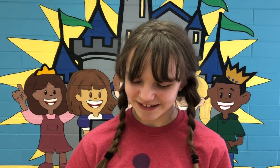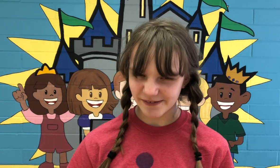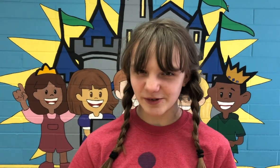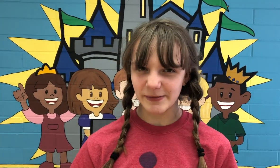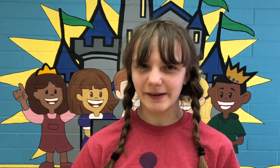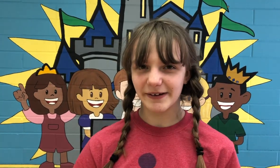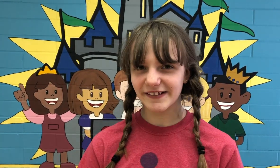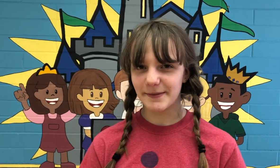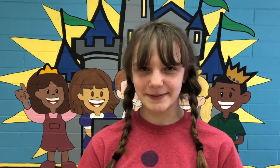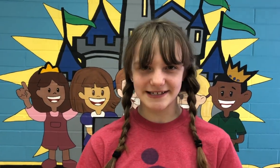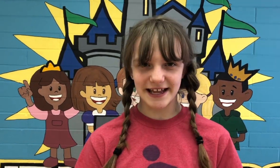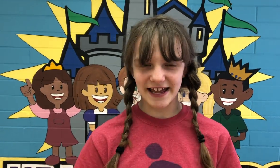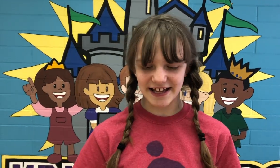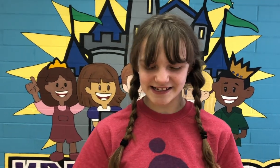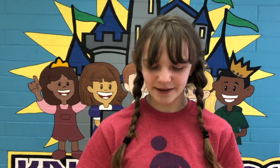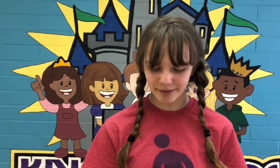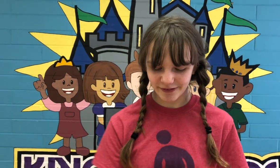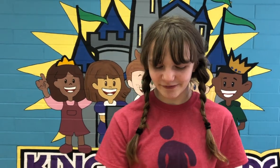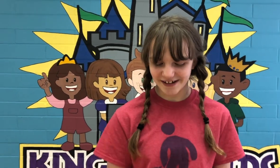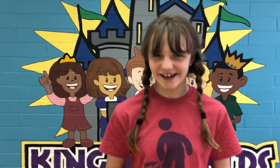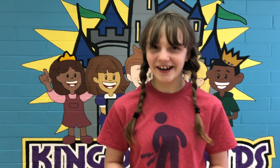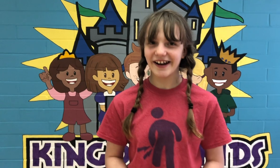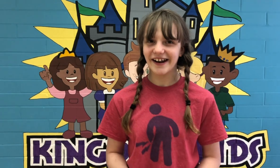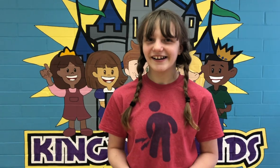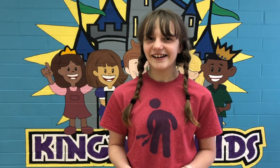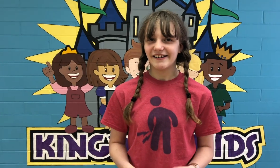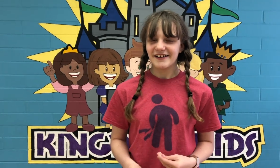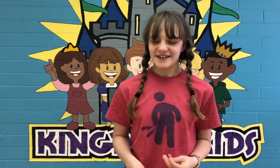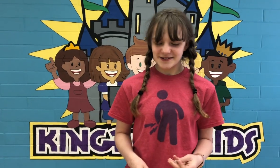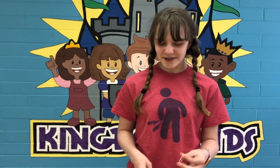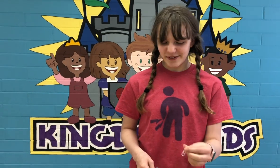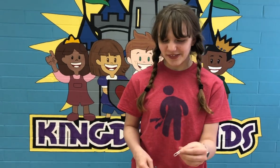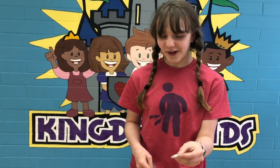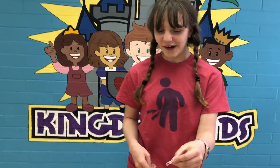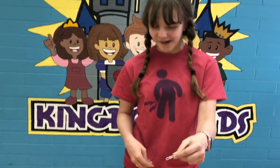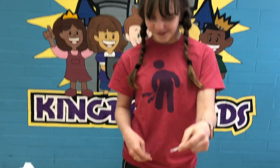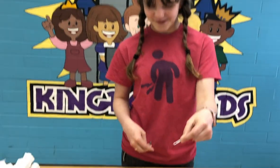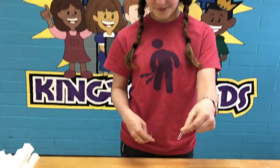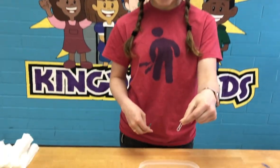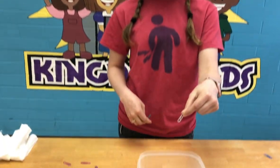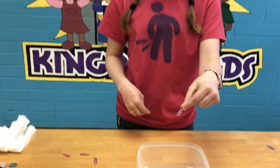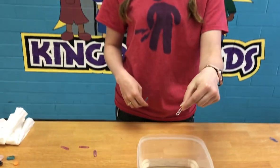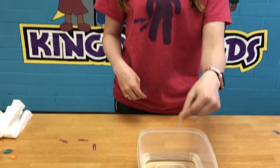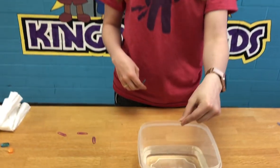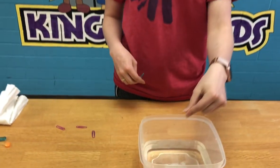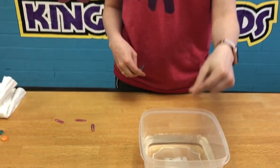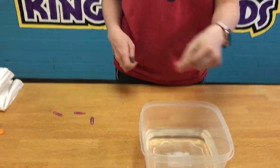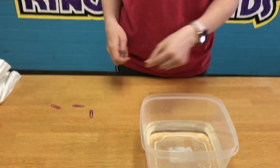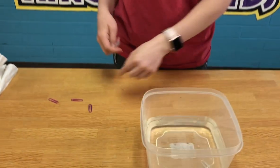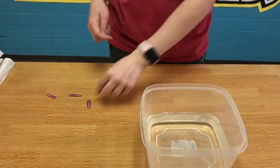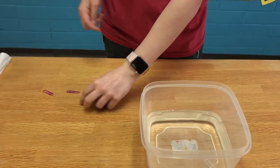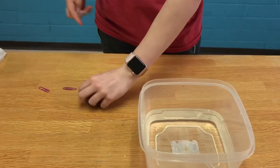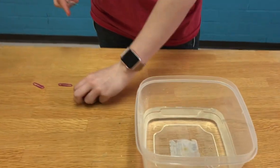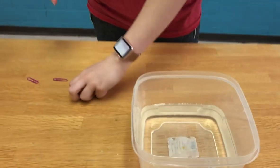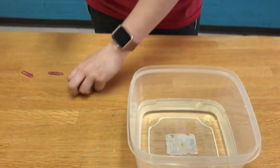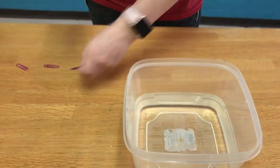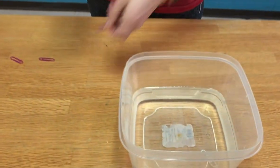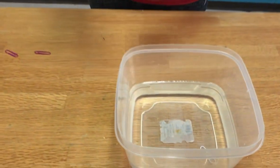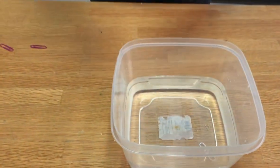need a few paper clips and a bowl of water. With on our own, we will just sink. But when we have God's